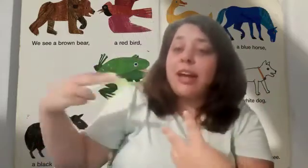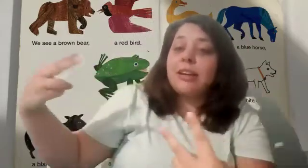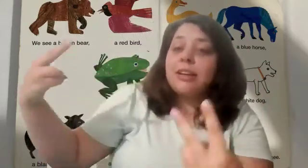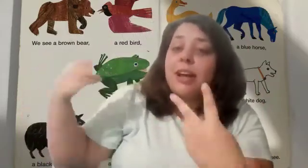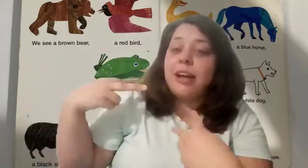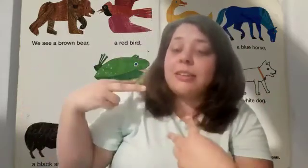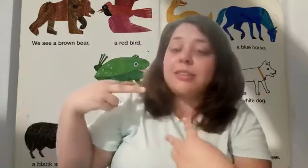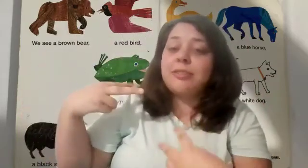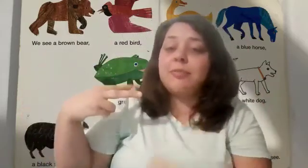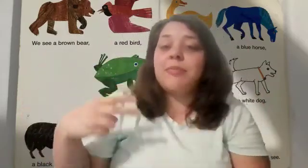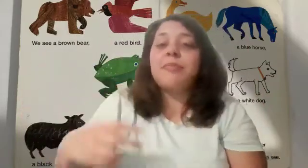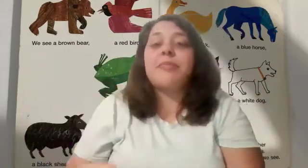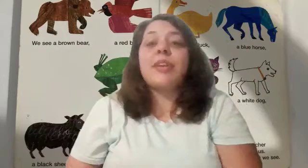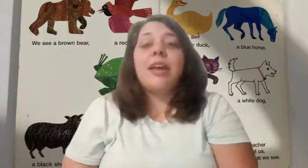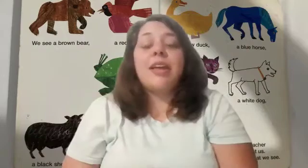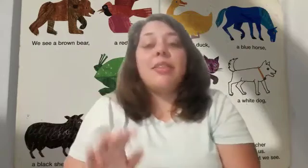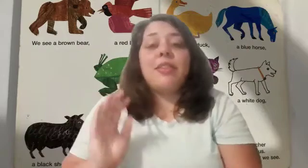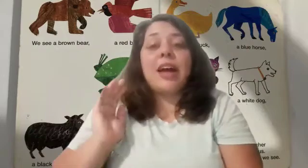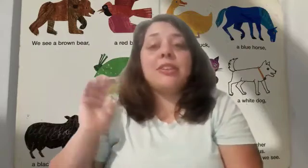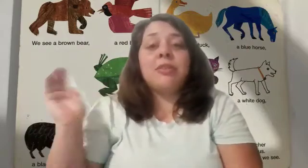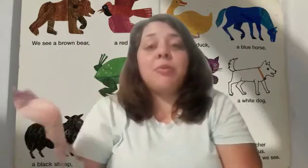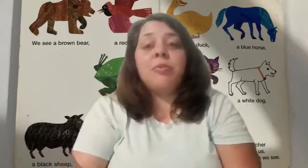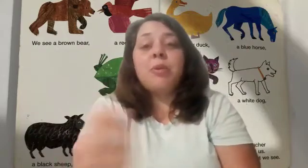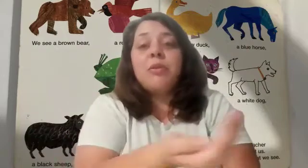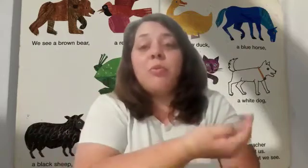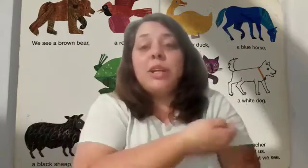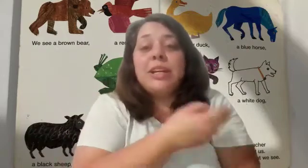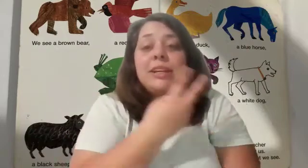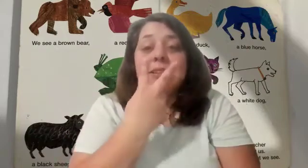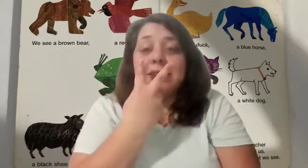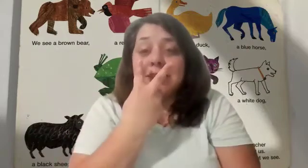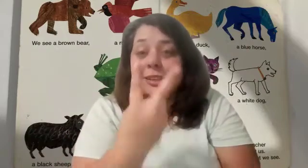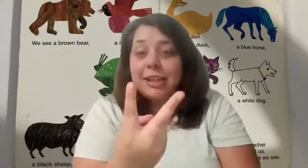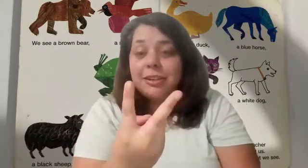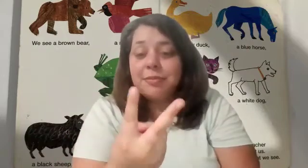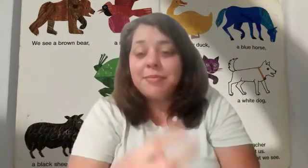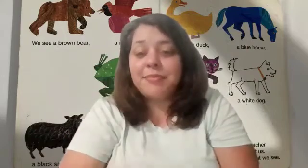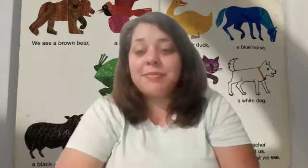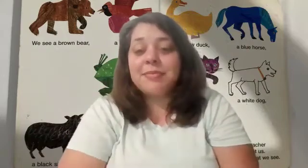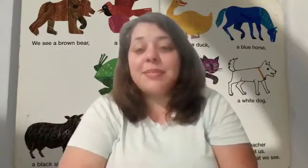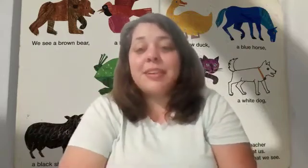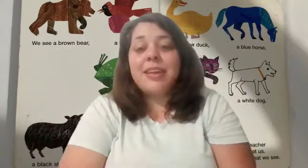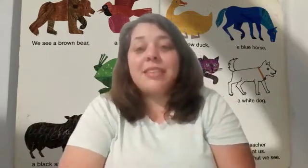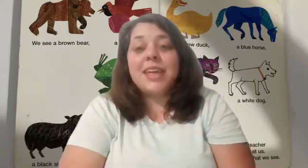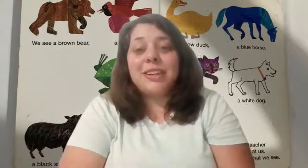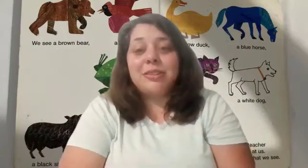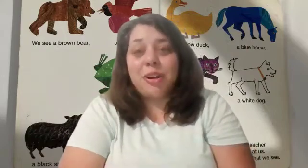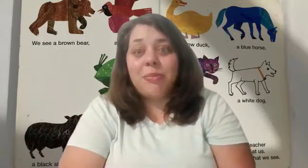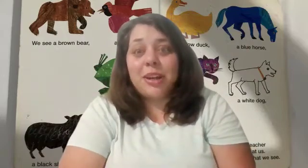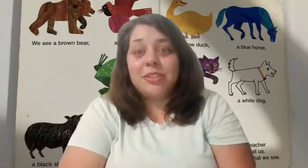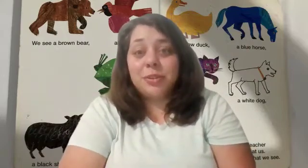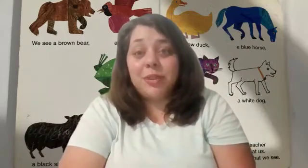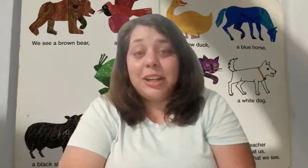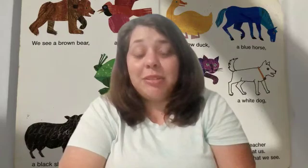looking at us. That's what we see. Thank you